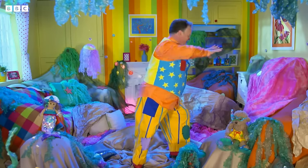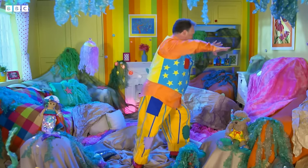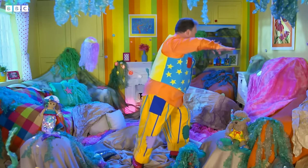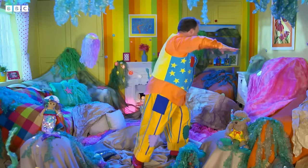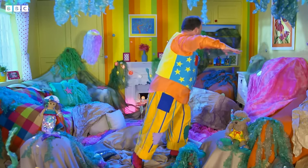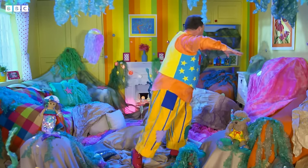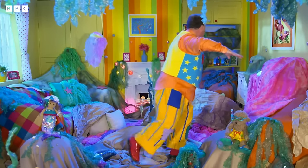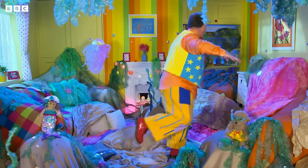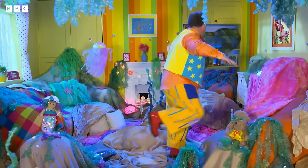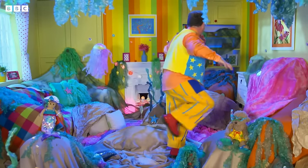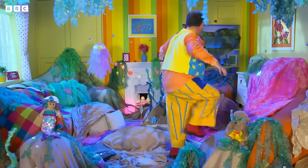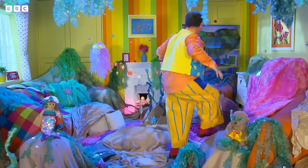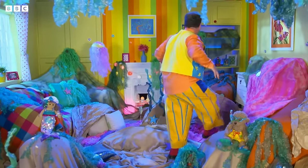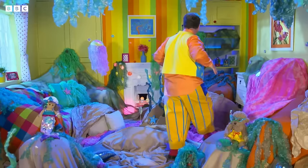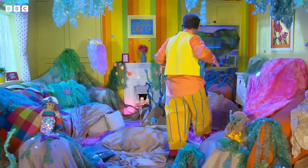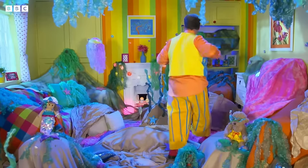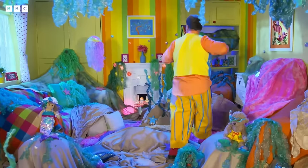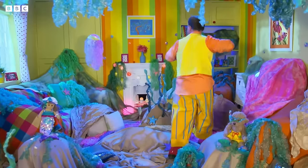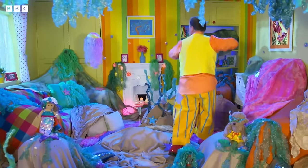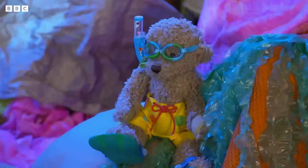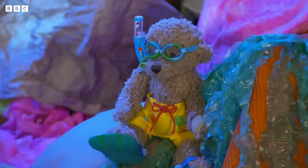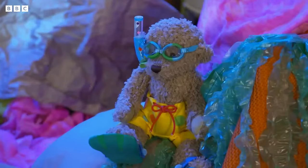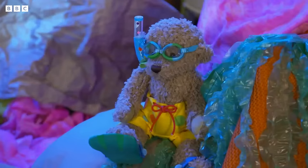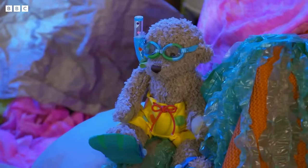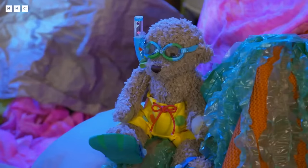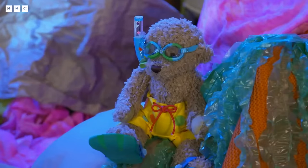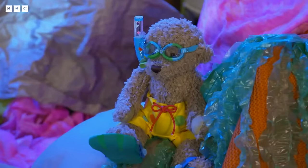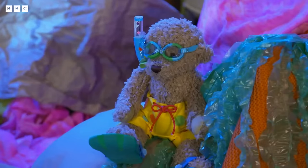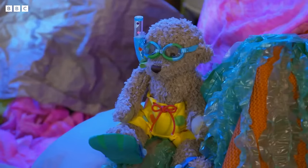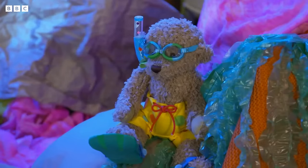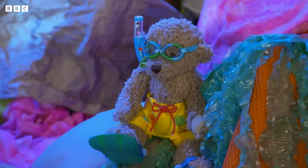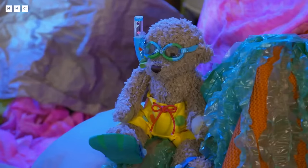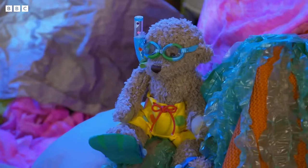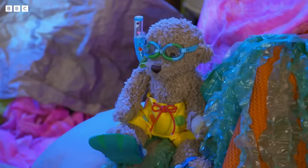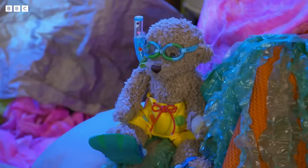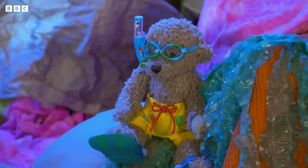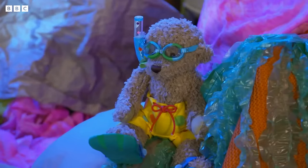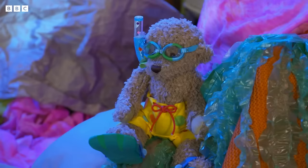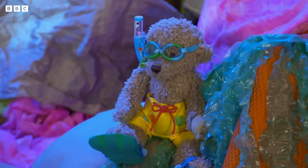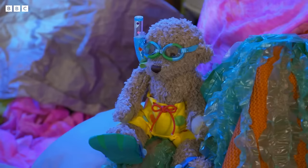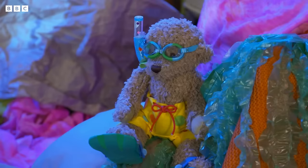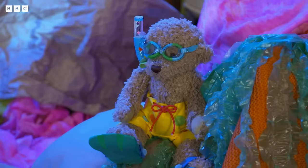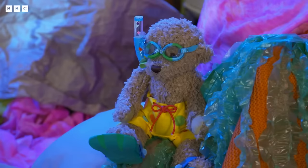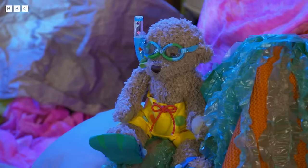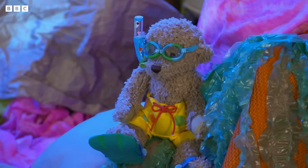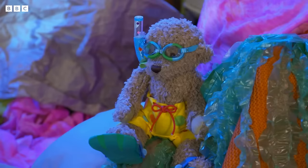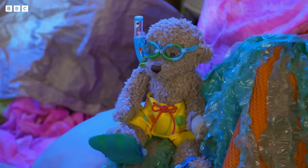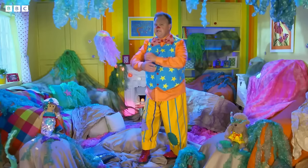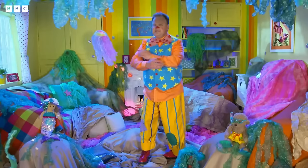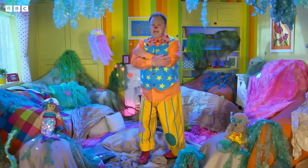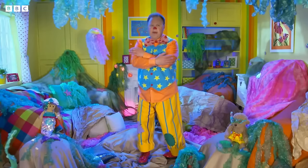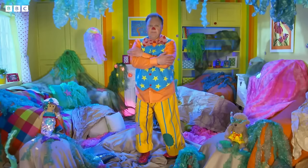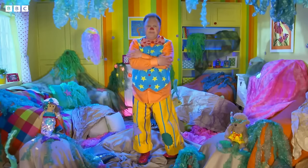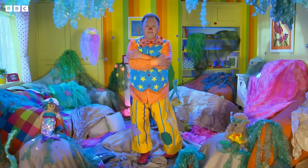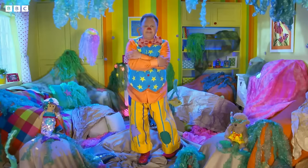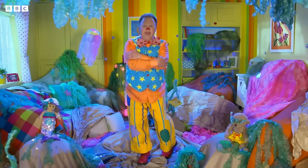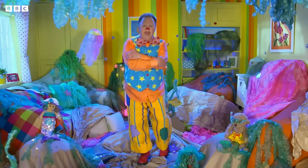Mr. Tumble, look! I think Tumble Ted has found some underwater treasure. Tumble